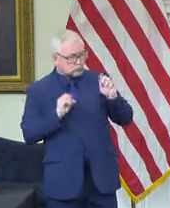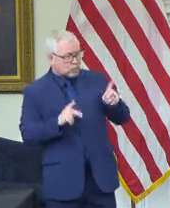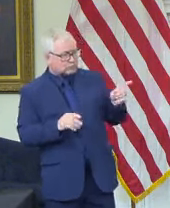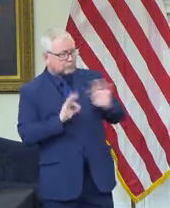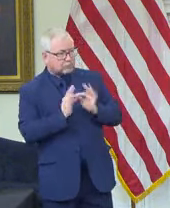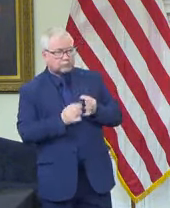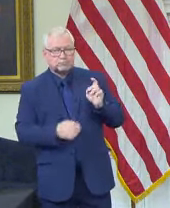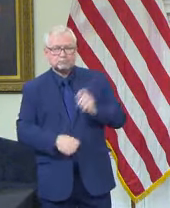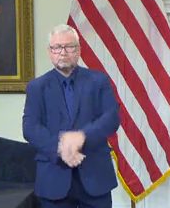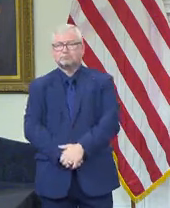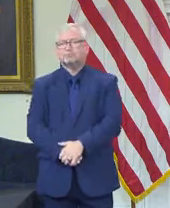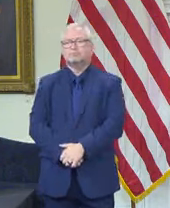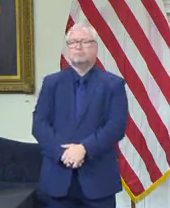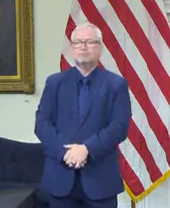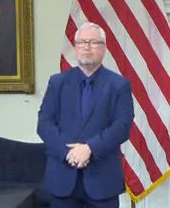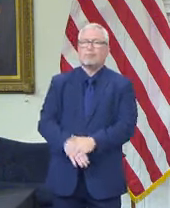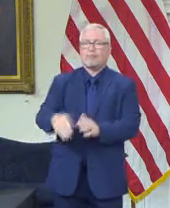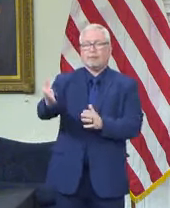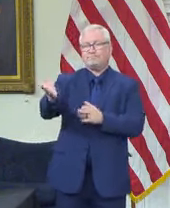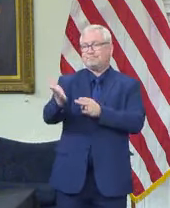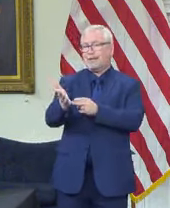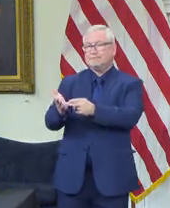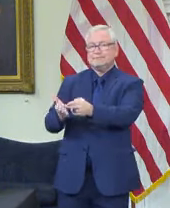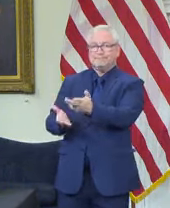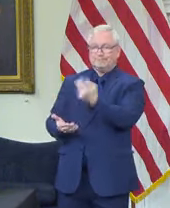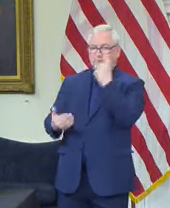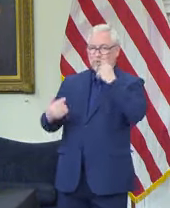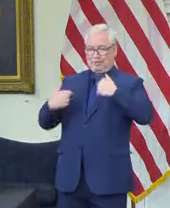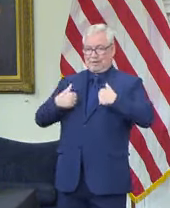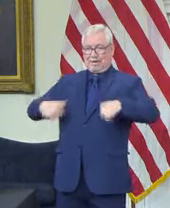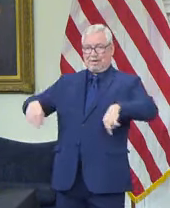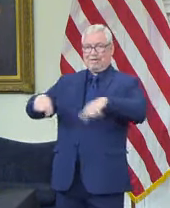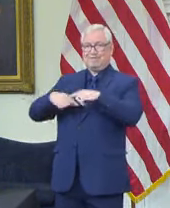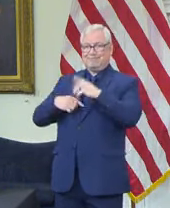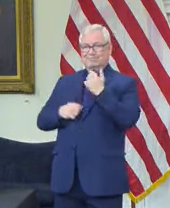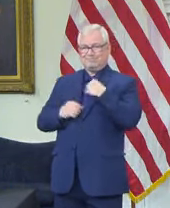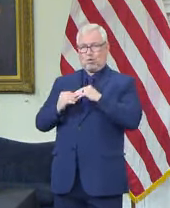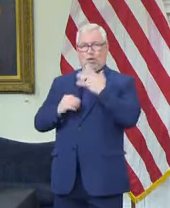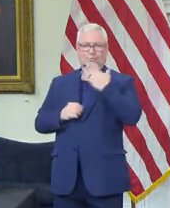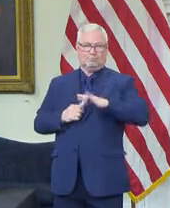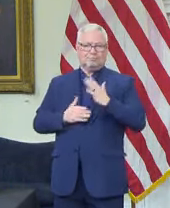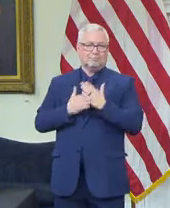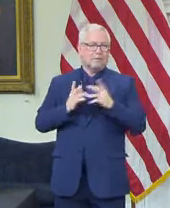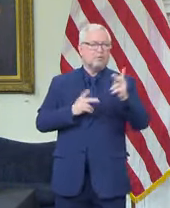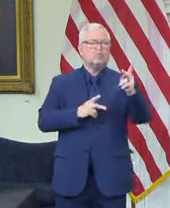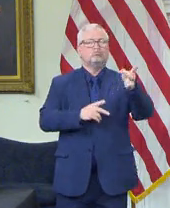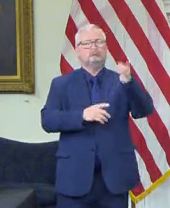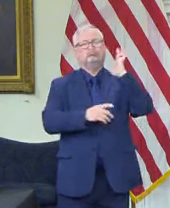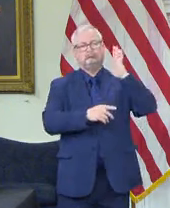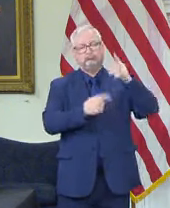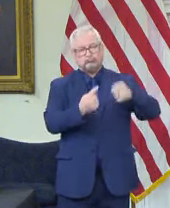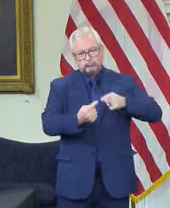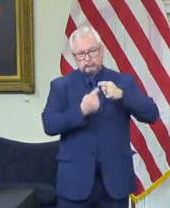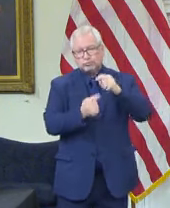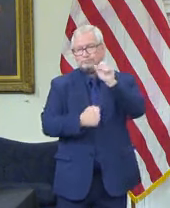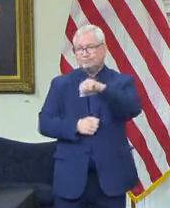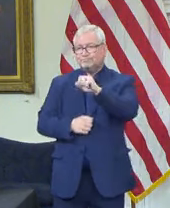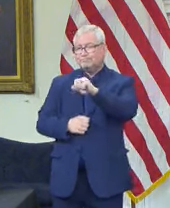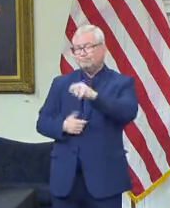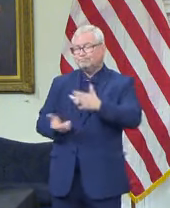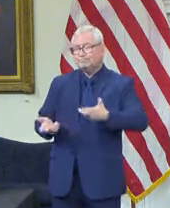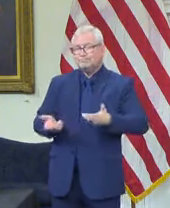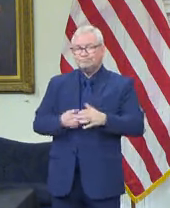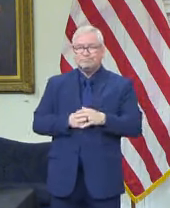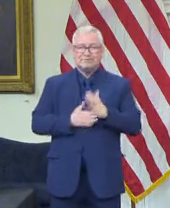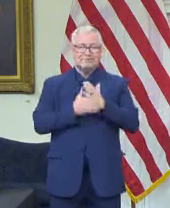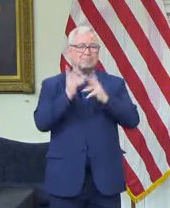most people. Thank you for the concern, but it is what everybody's going through. I mean, people come, they've got their spouse and their kids or